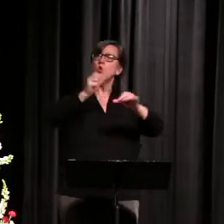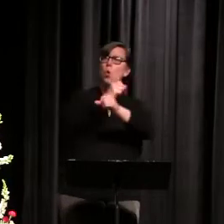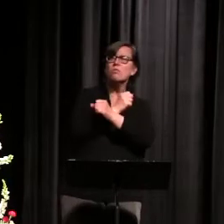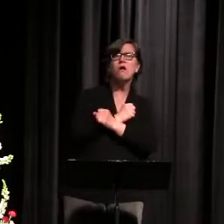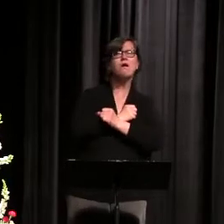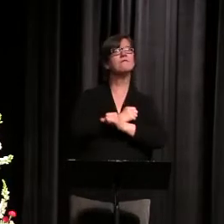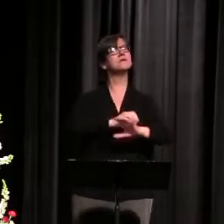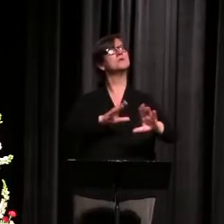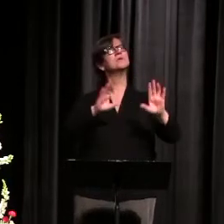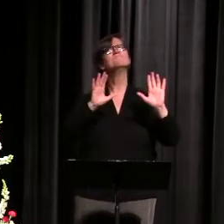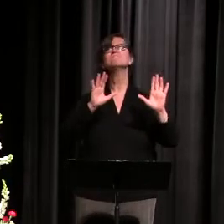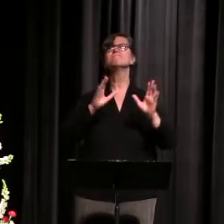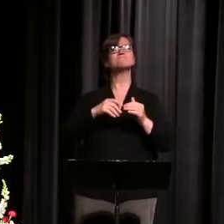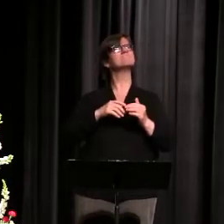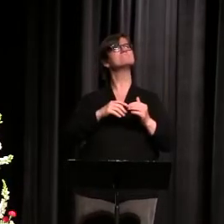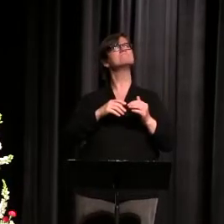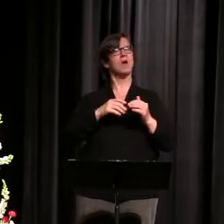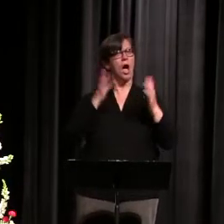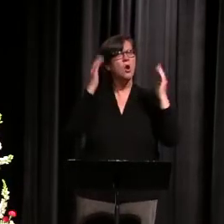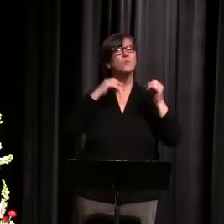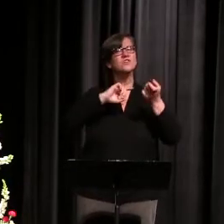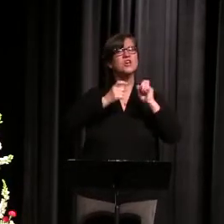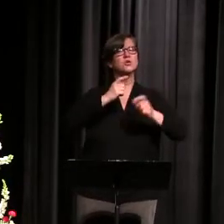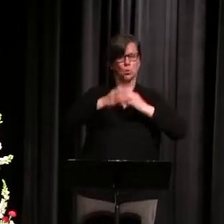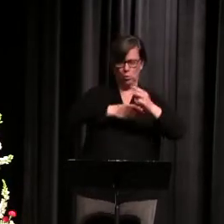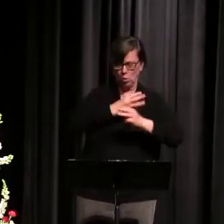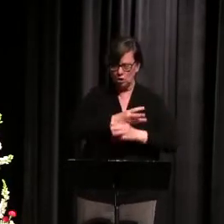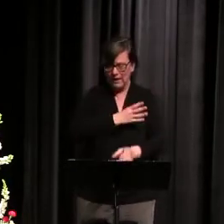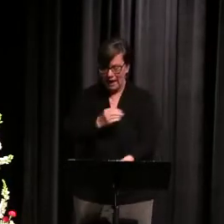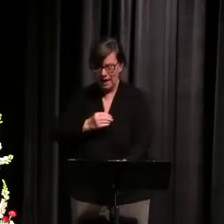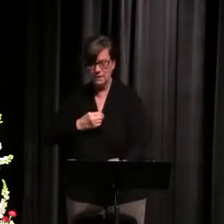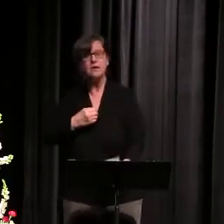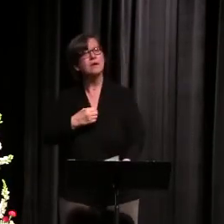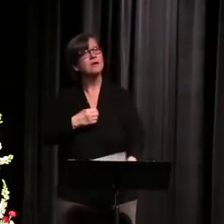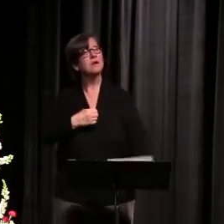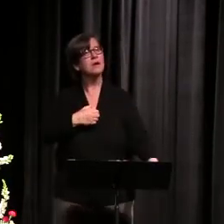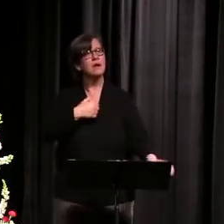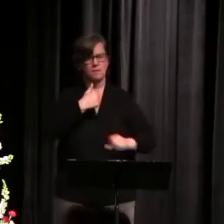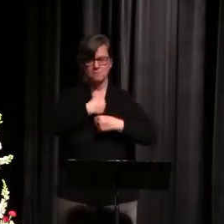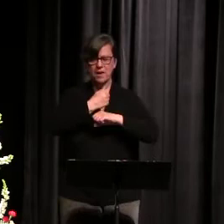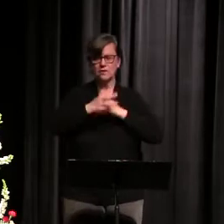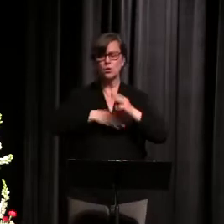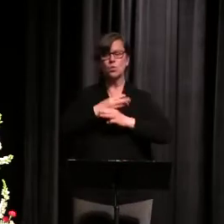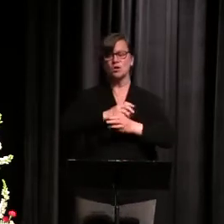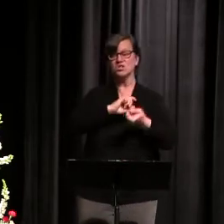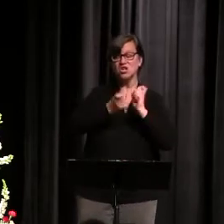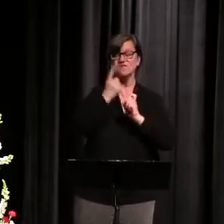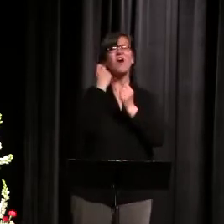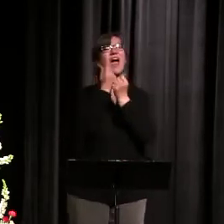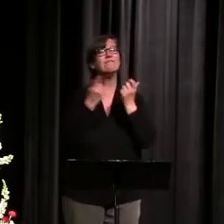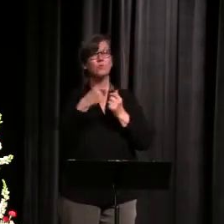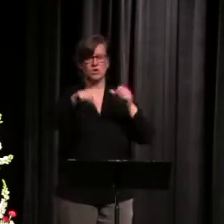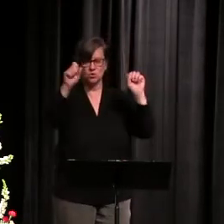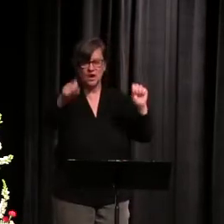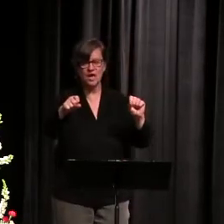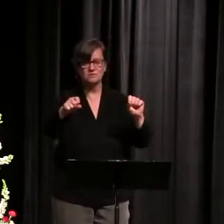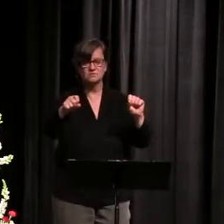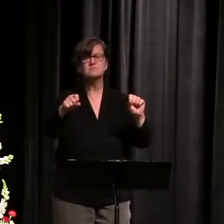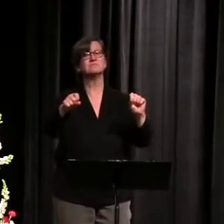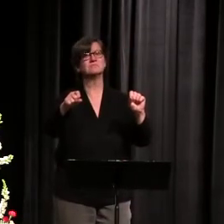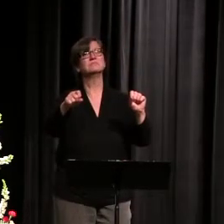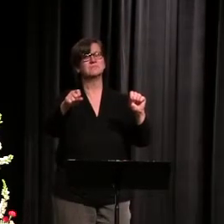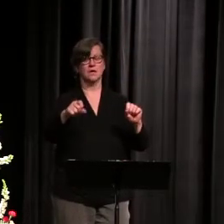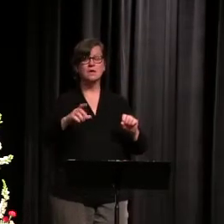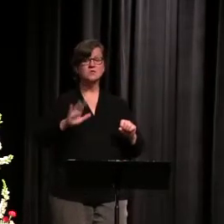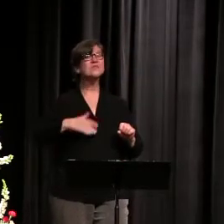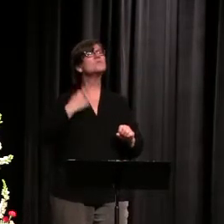world, but make a world of change for everyone that you can. This is one of my favorite quotes, and I think it helps me convey my final message to